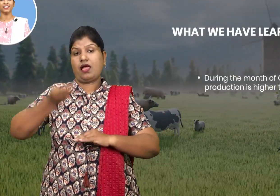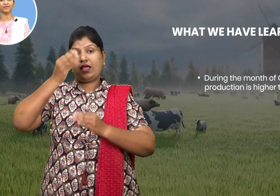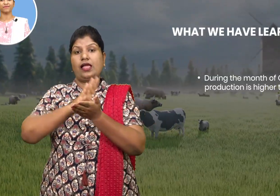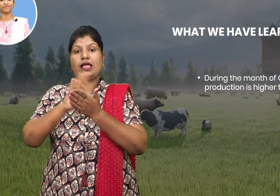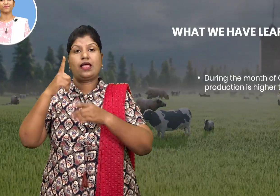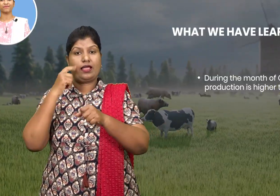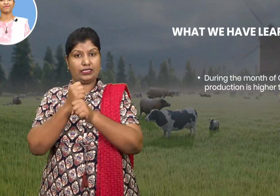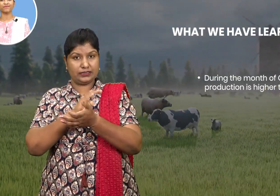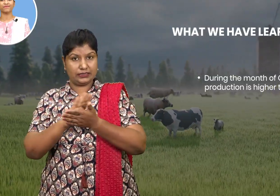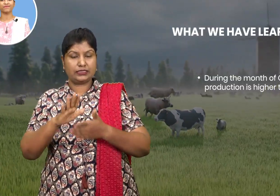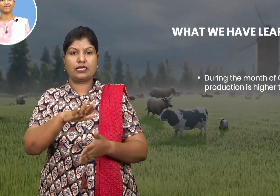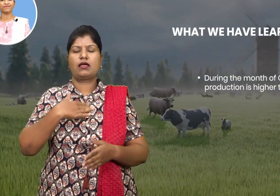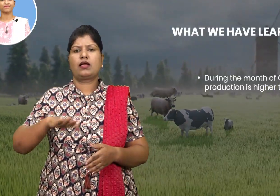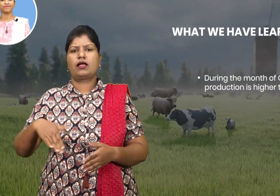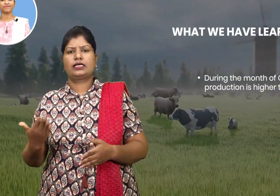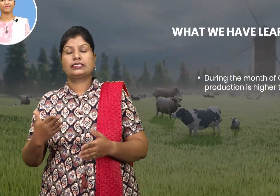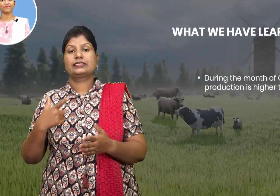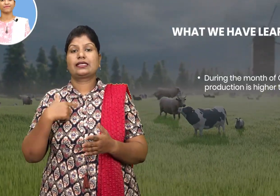year.